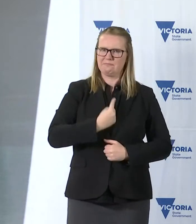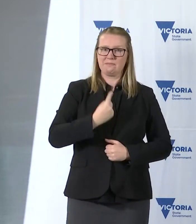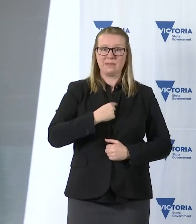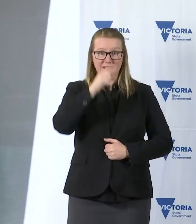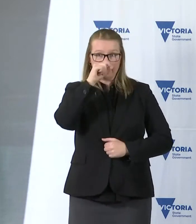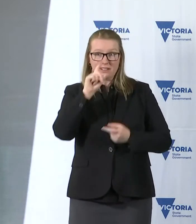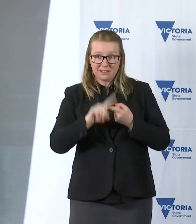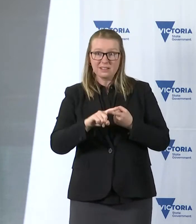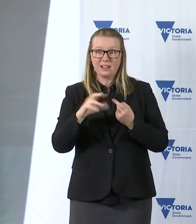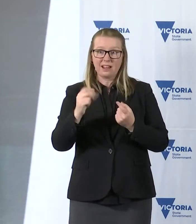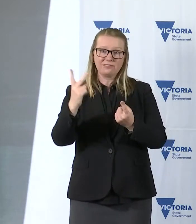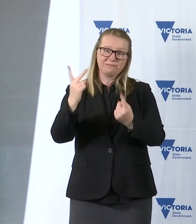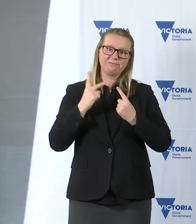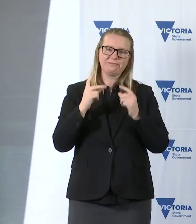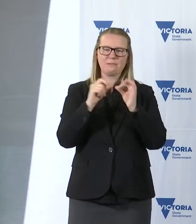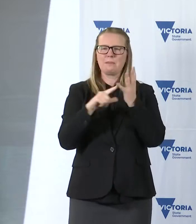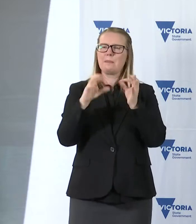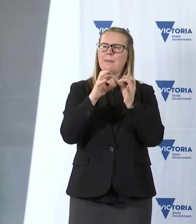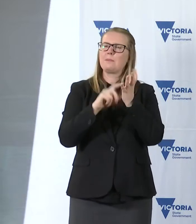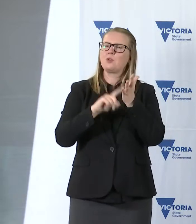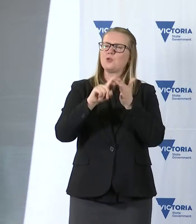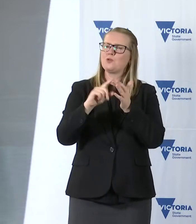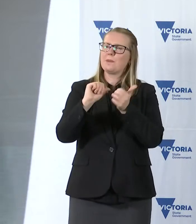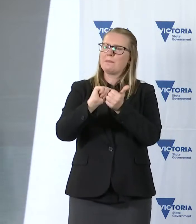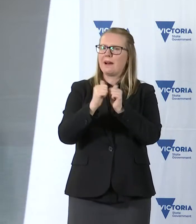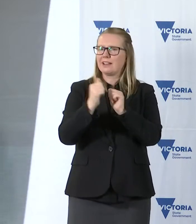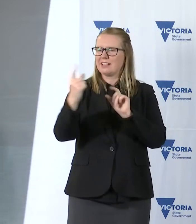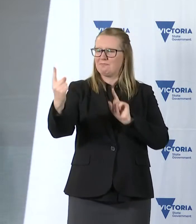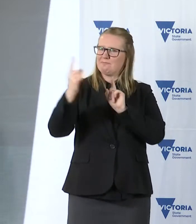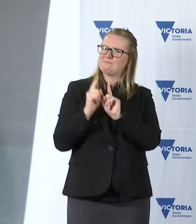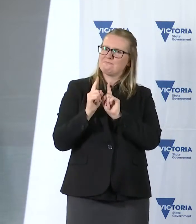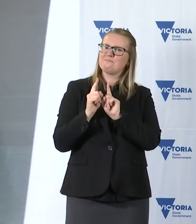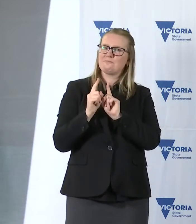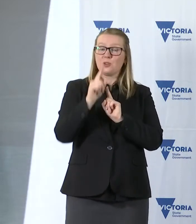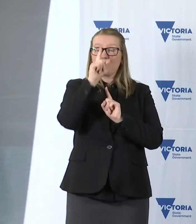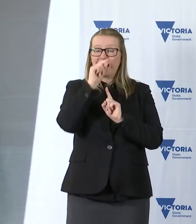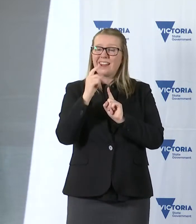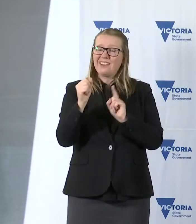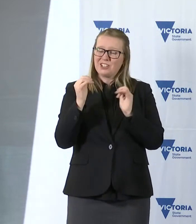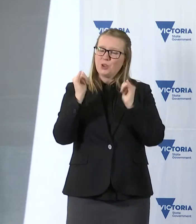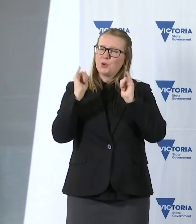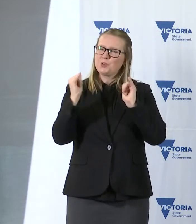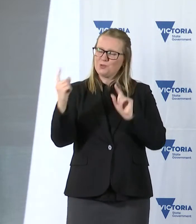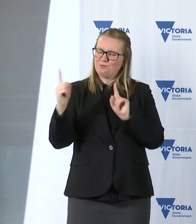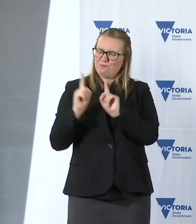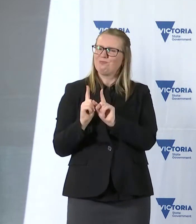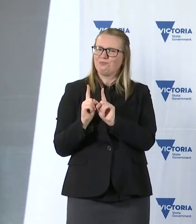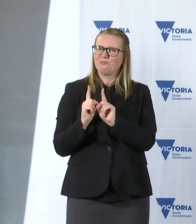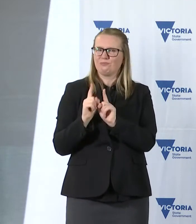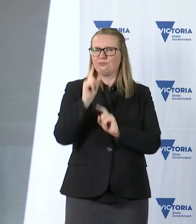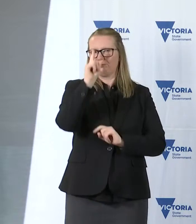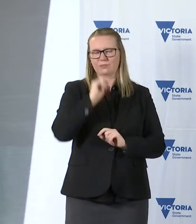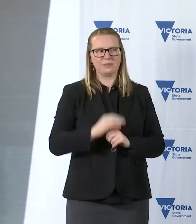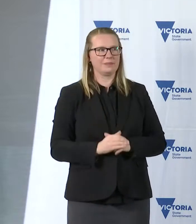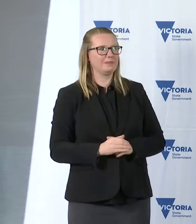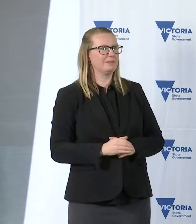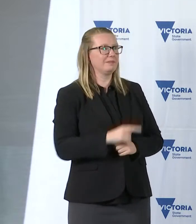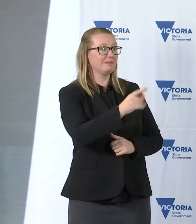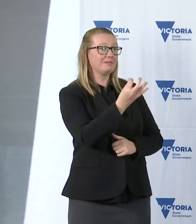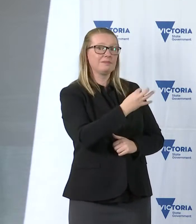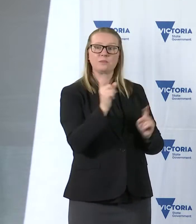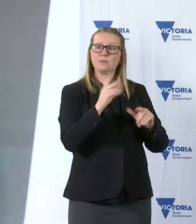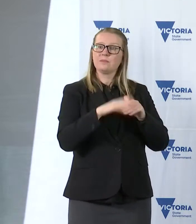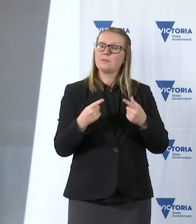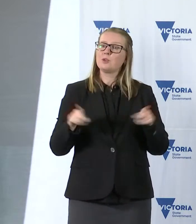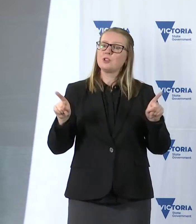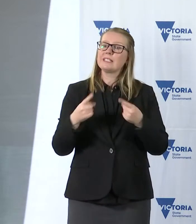one person around and get a bubble situation? You can. No, you can have a single social bubble. Yeah. Sorry. Music teachers can bring the